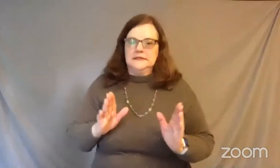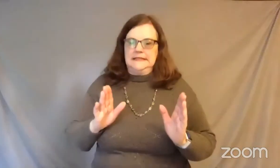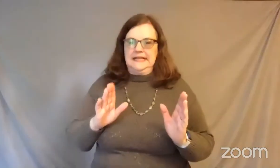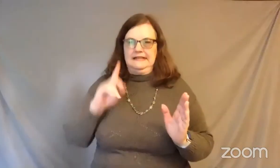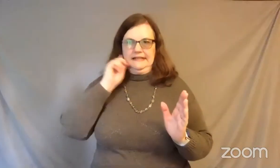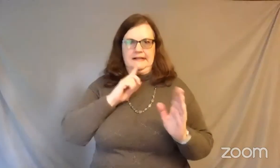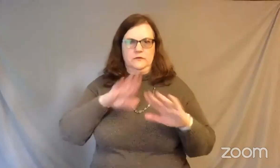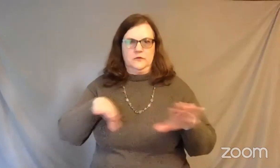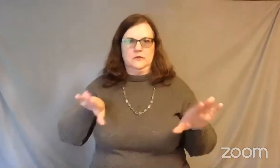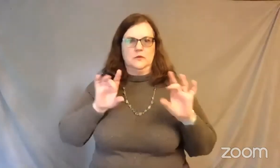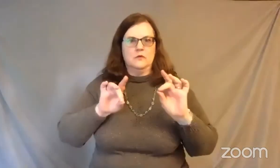of pronouns seems to be separate.